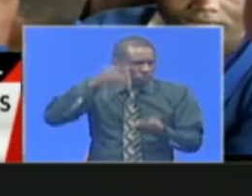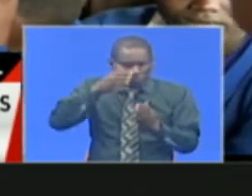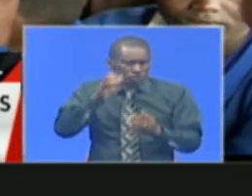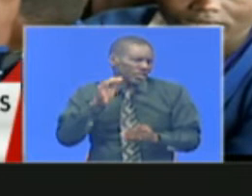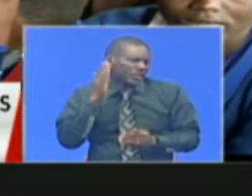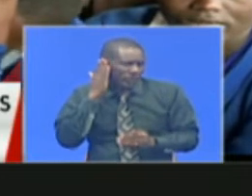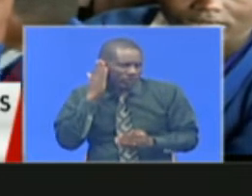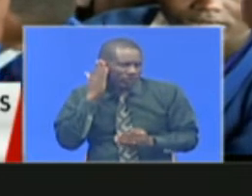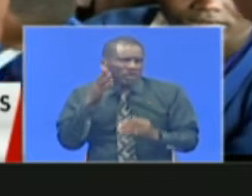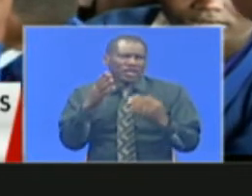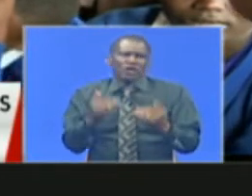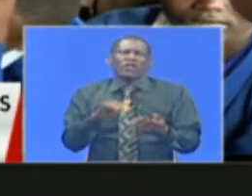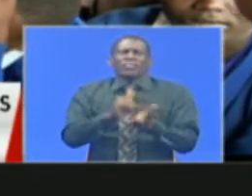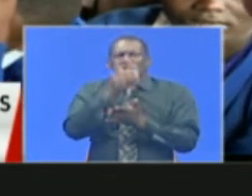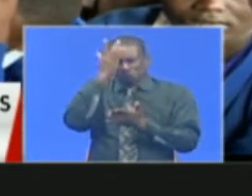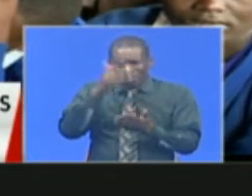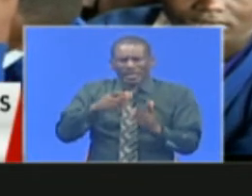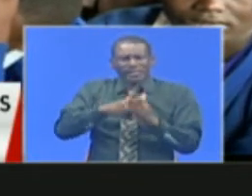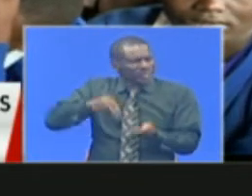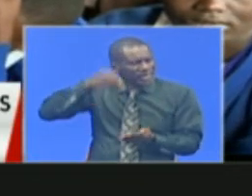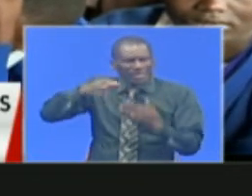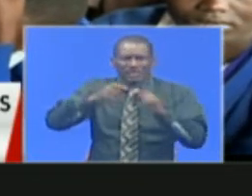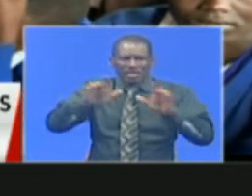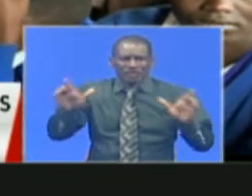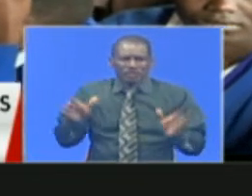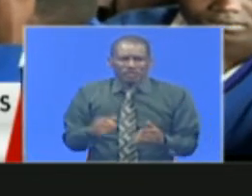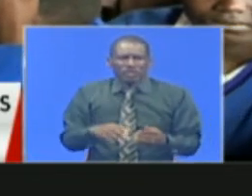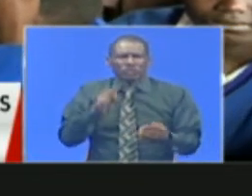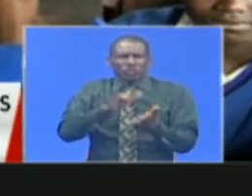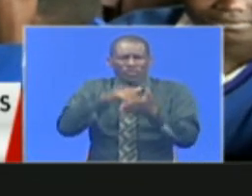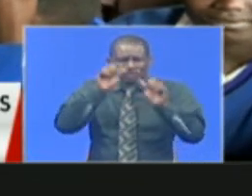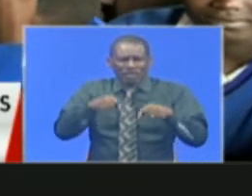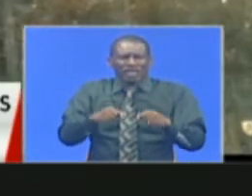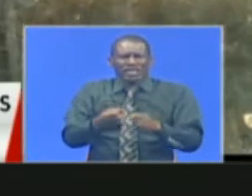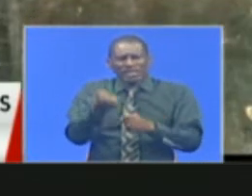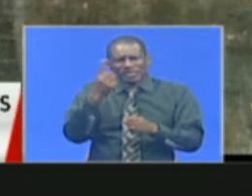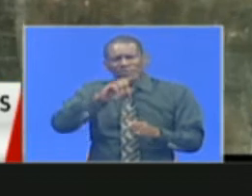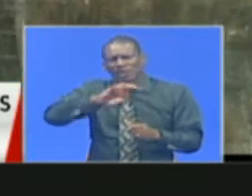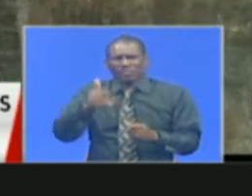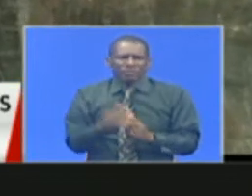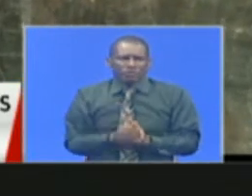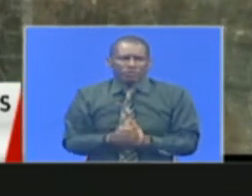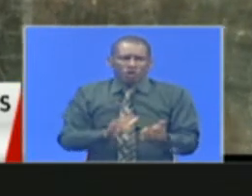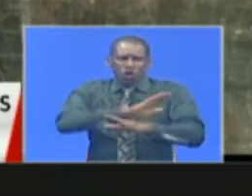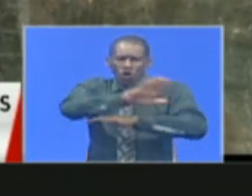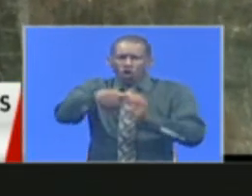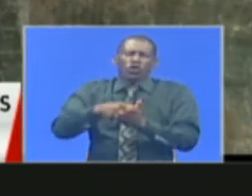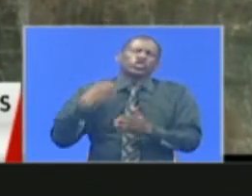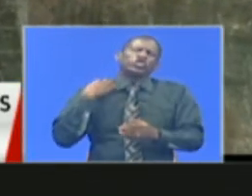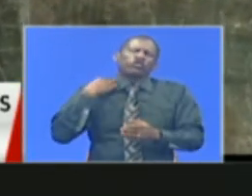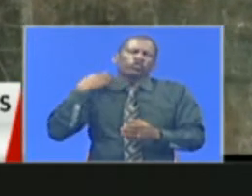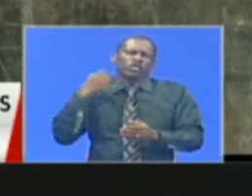nikapendelea niweze nikajifunza sign language. Ndio nituelewane nao. All the volunteers are deaf, and we